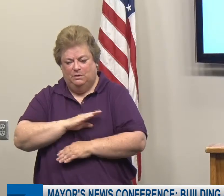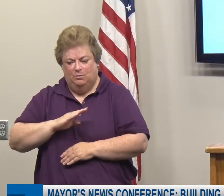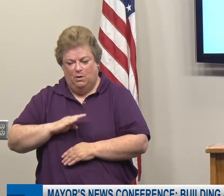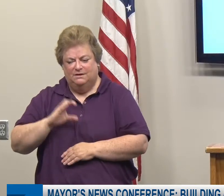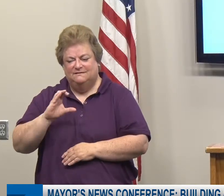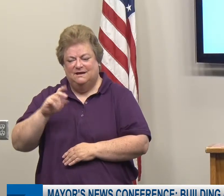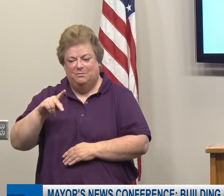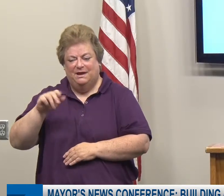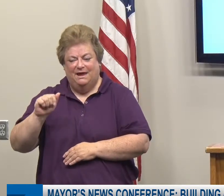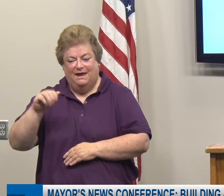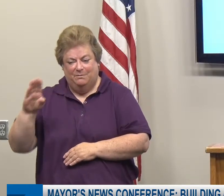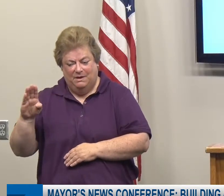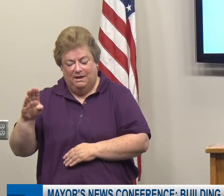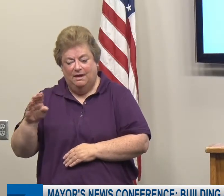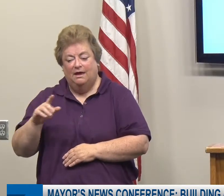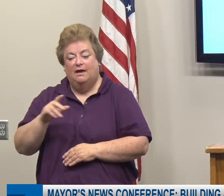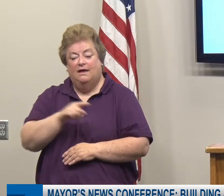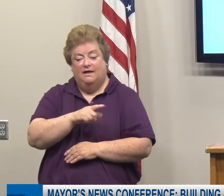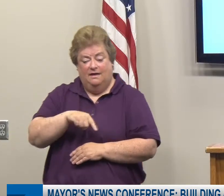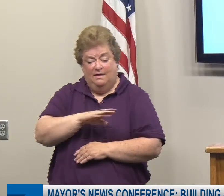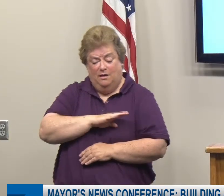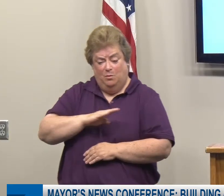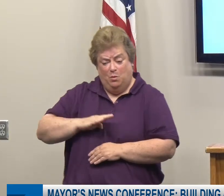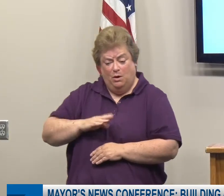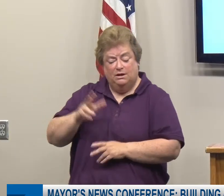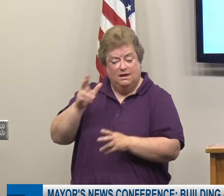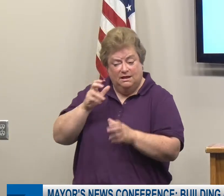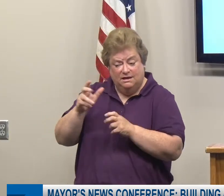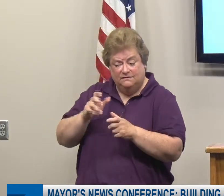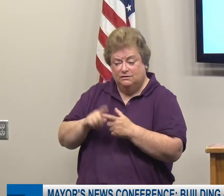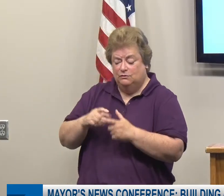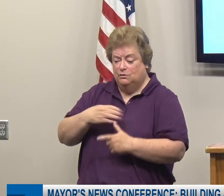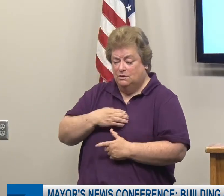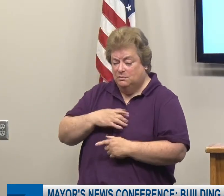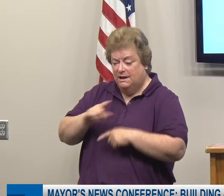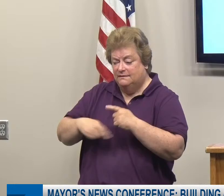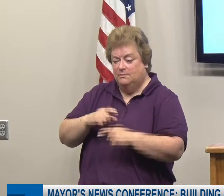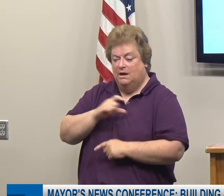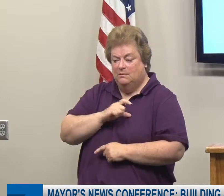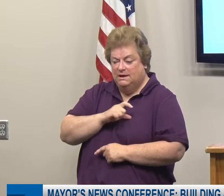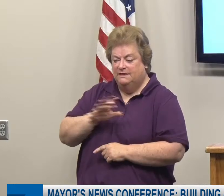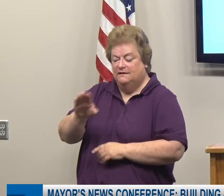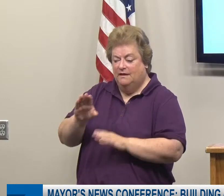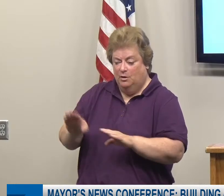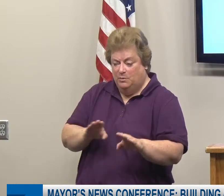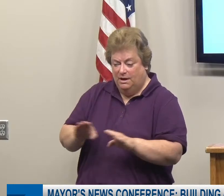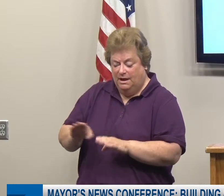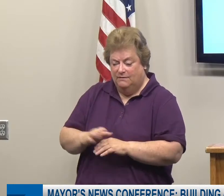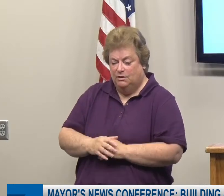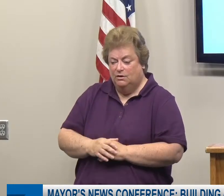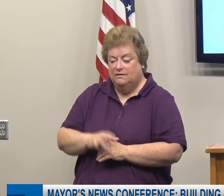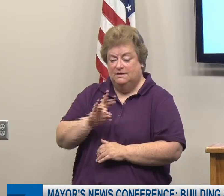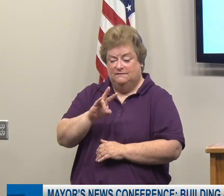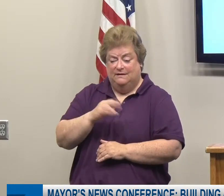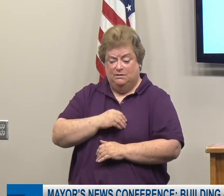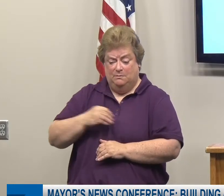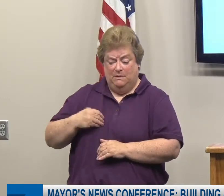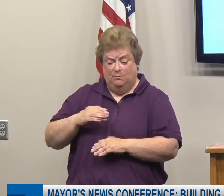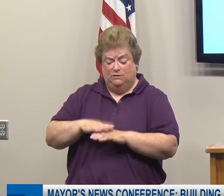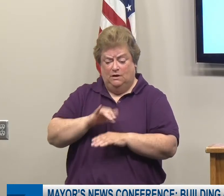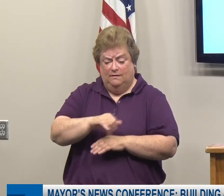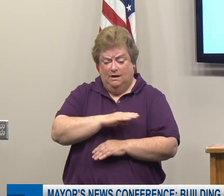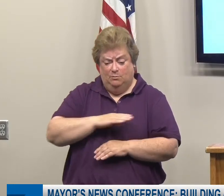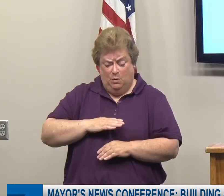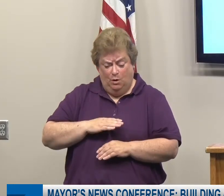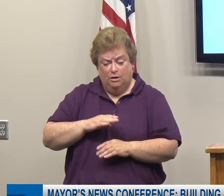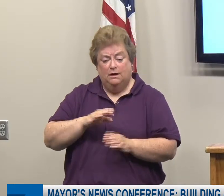The CPAB is responsible for hearing complaints related to police behavior and policing policies. The 7-member board, comprised of